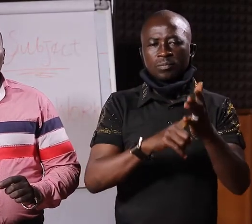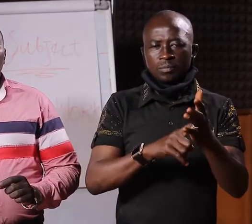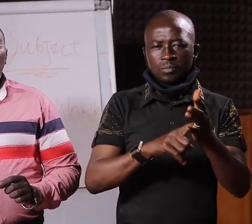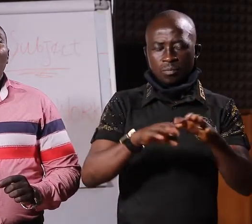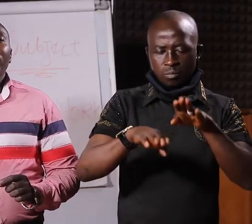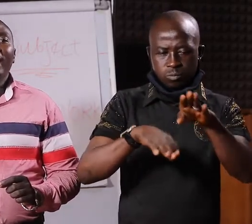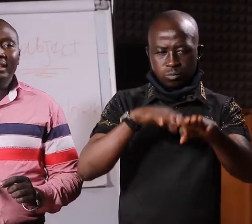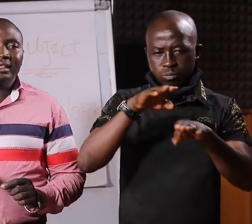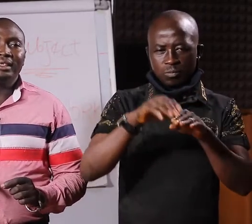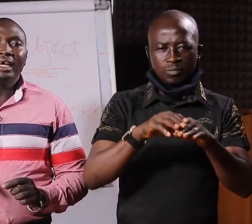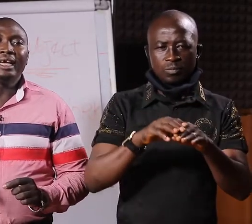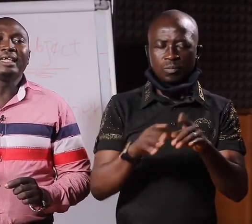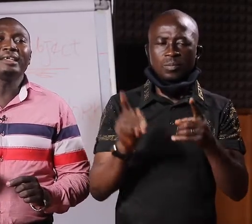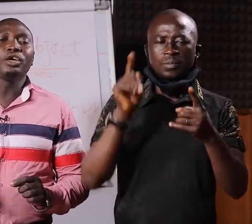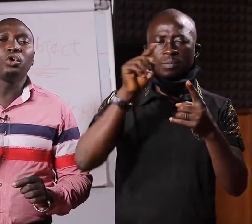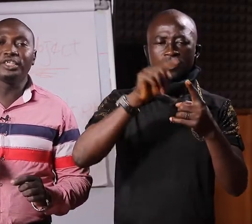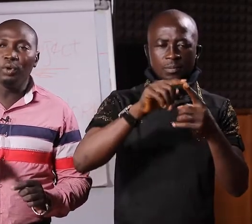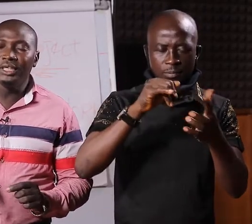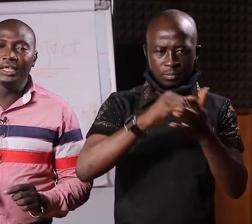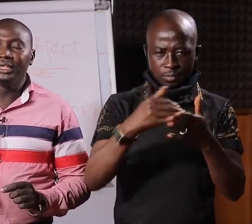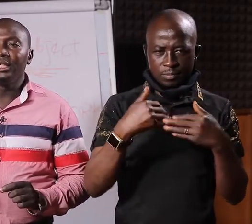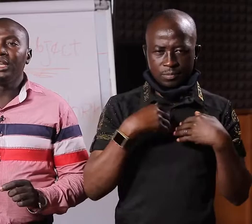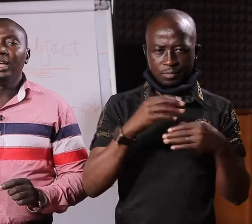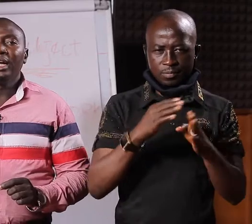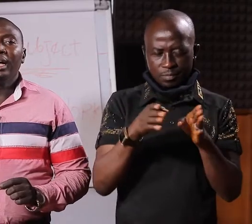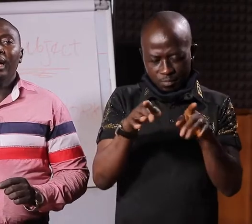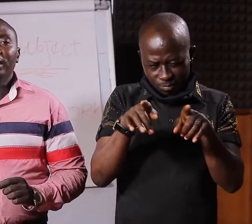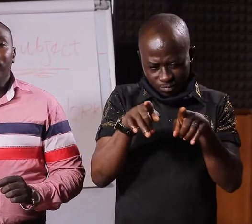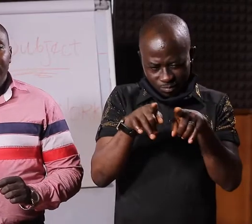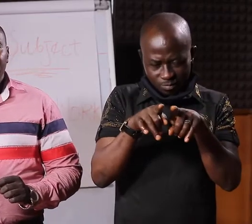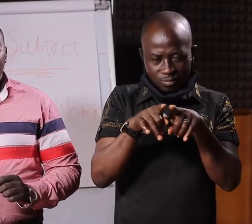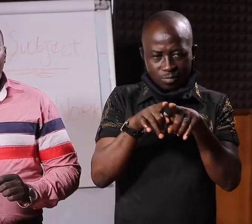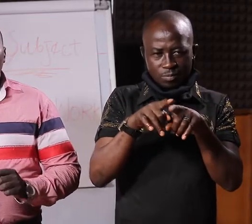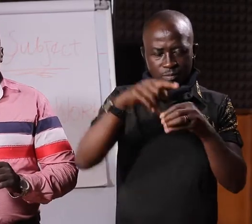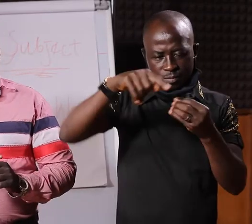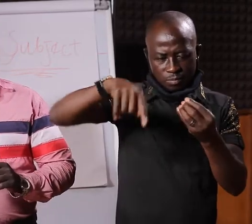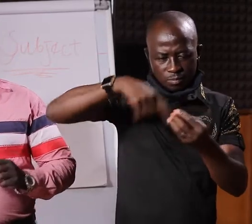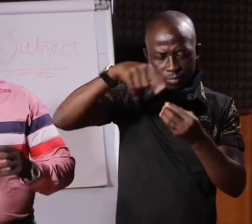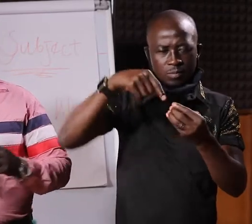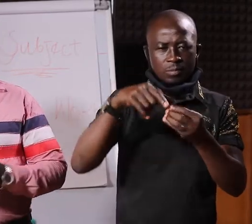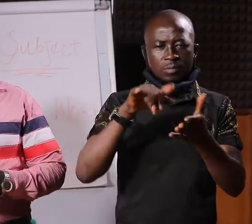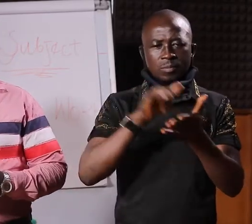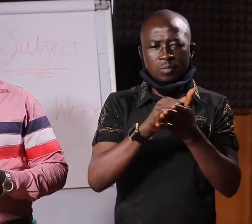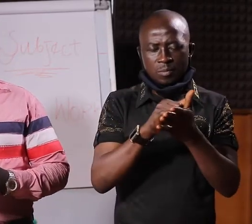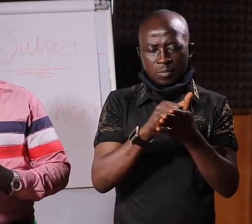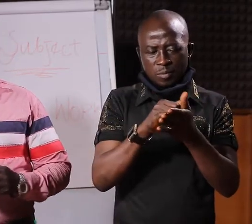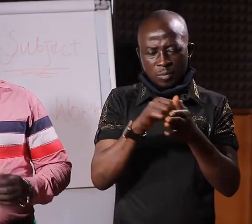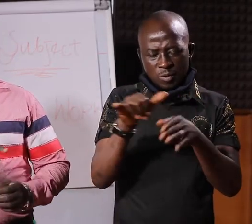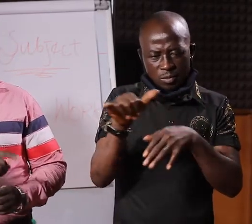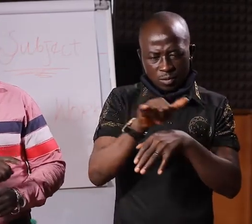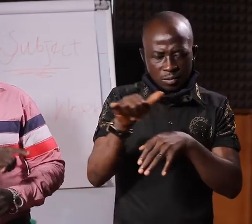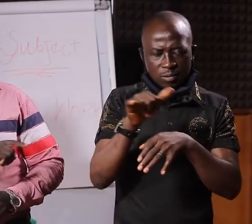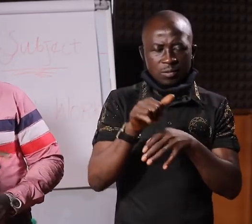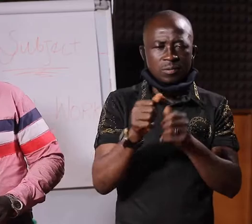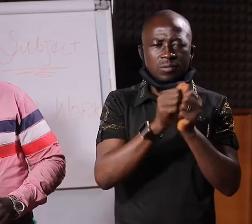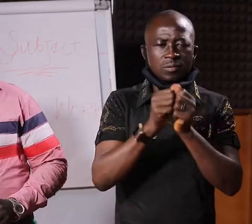unless it has a corresponding thread that match together